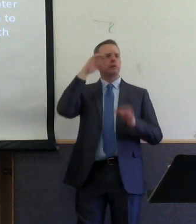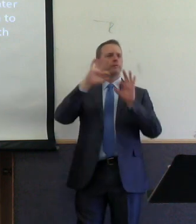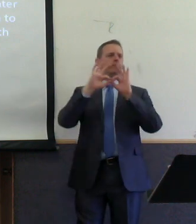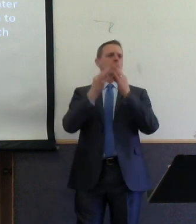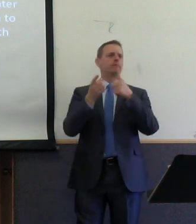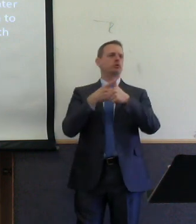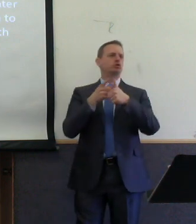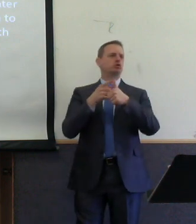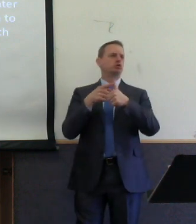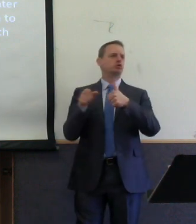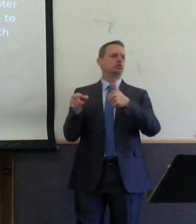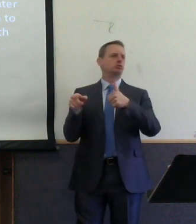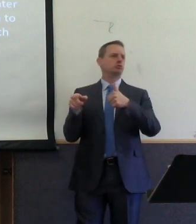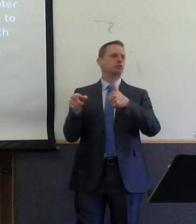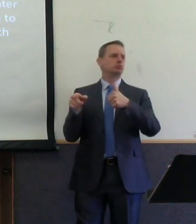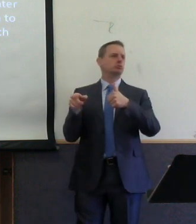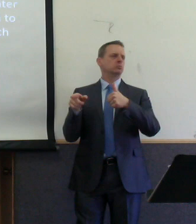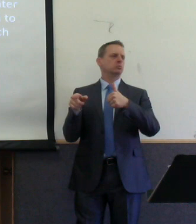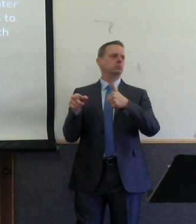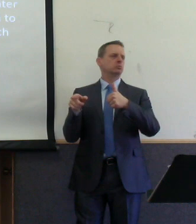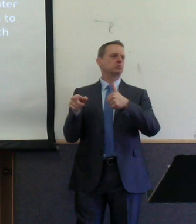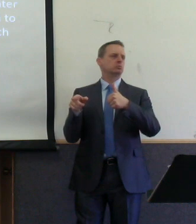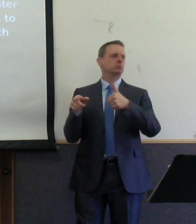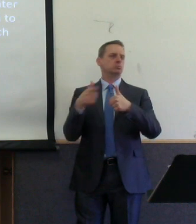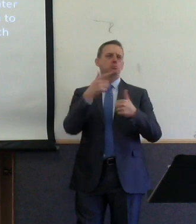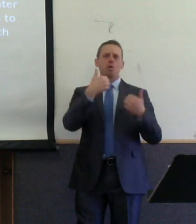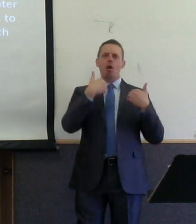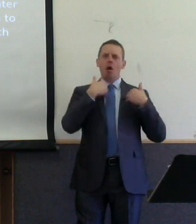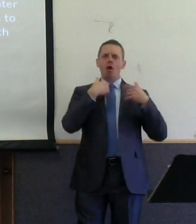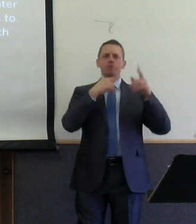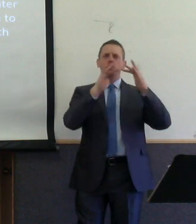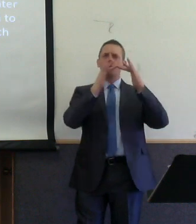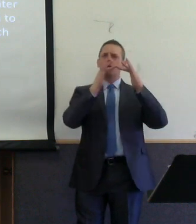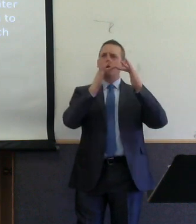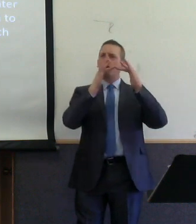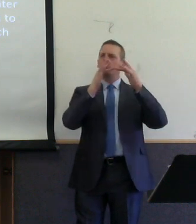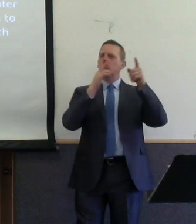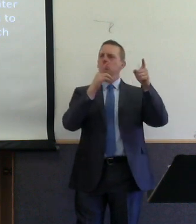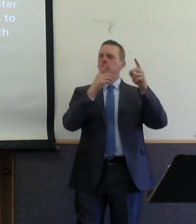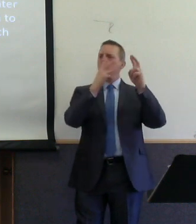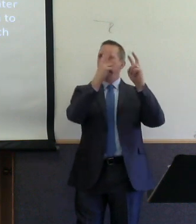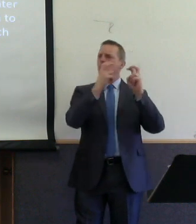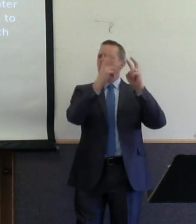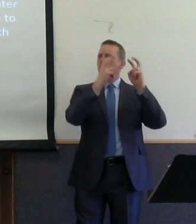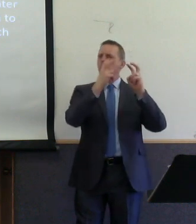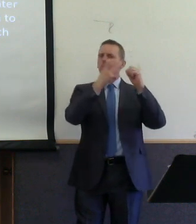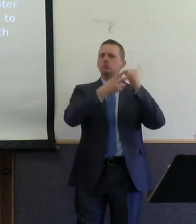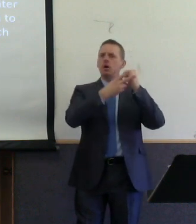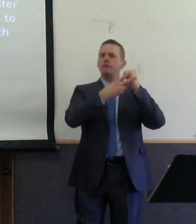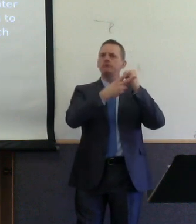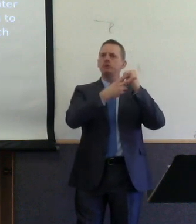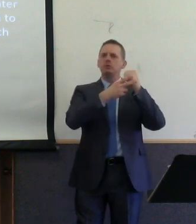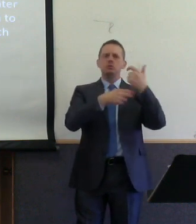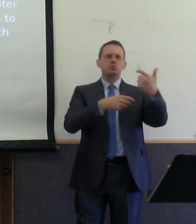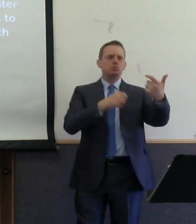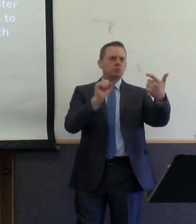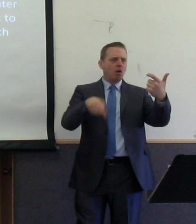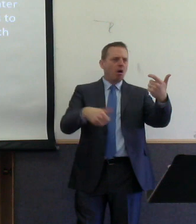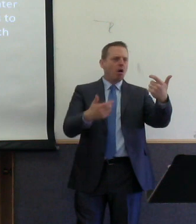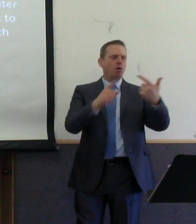about football. But now, there's something there. And I can copy and watch